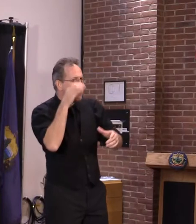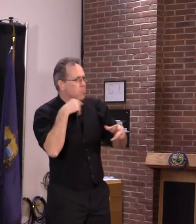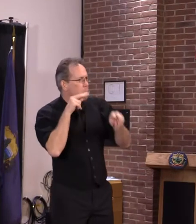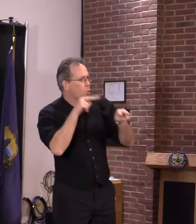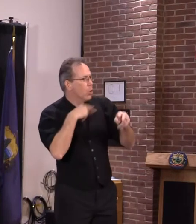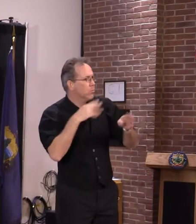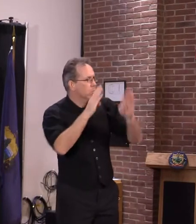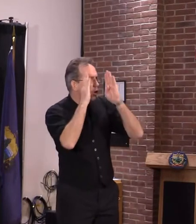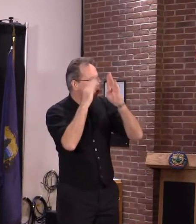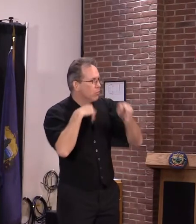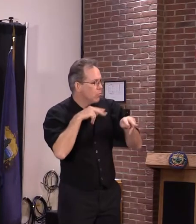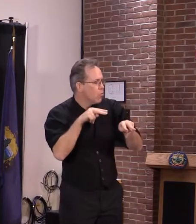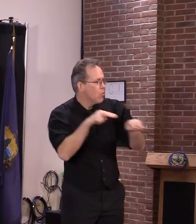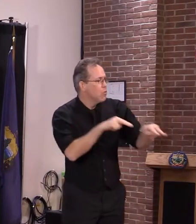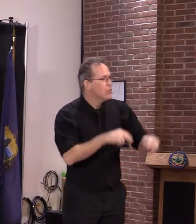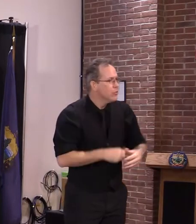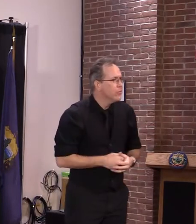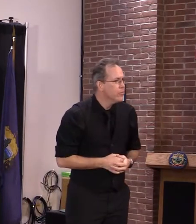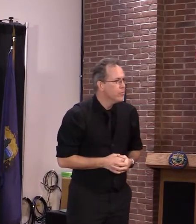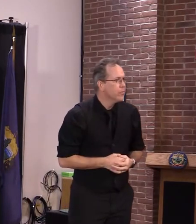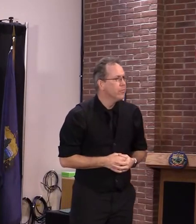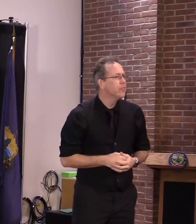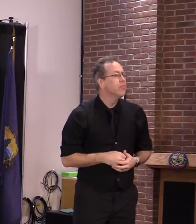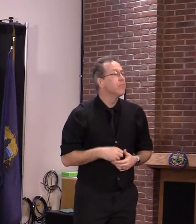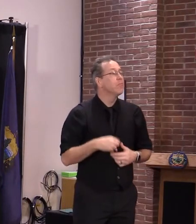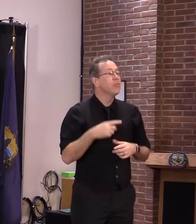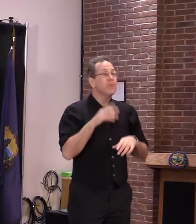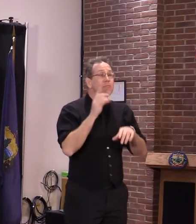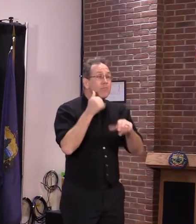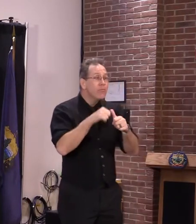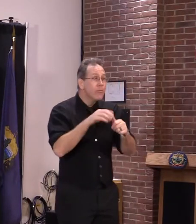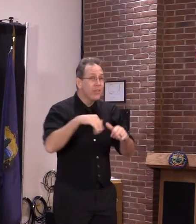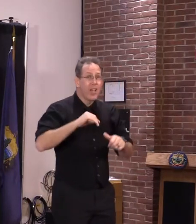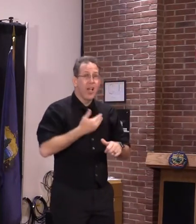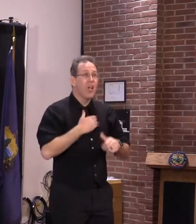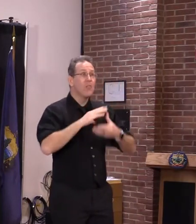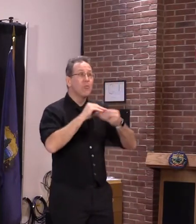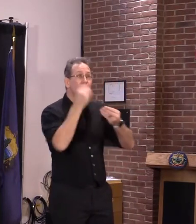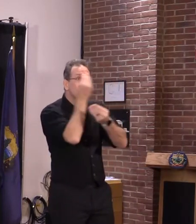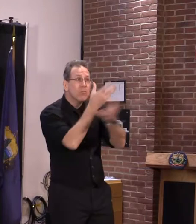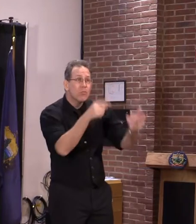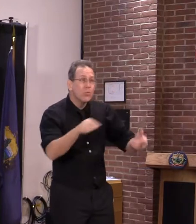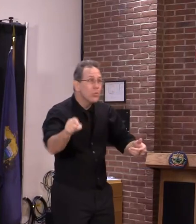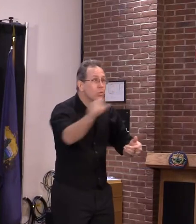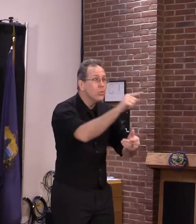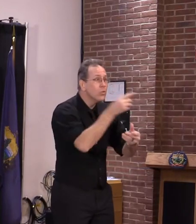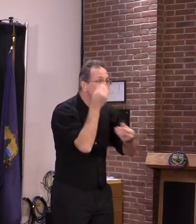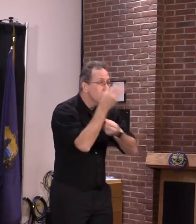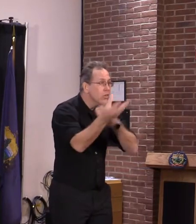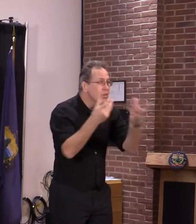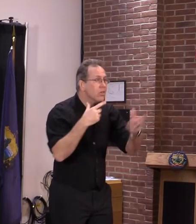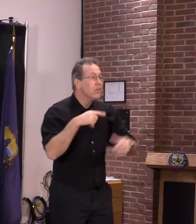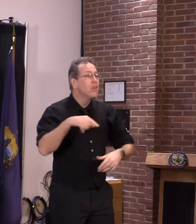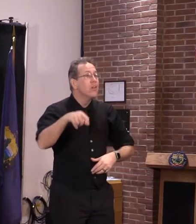one, the message is not that you're going to get sick from Omicron, so why get